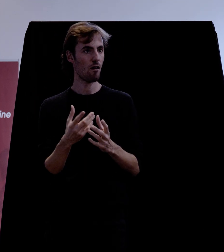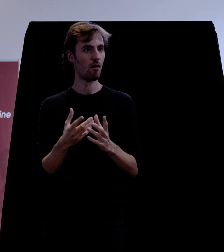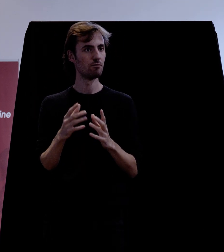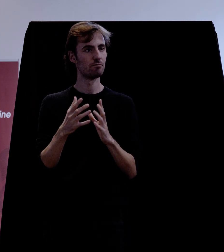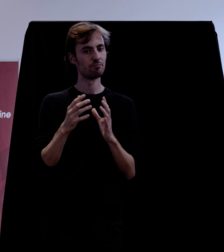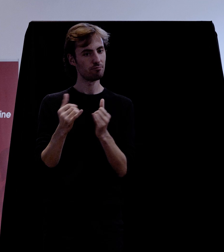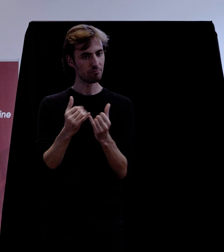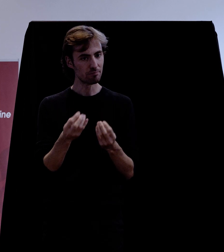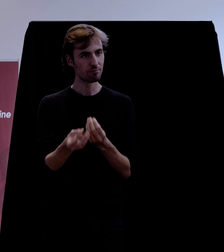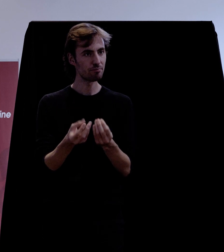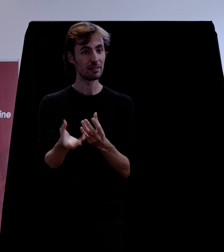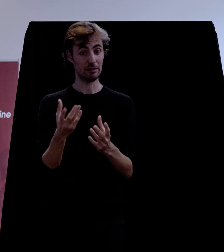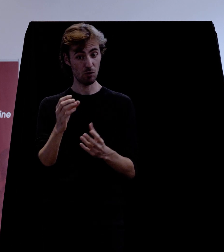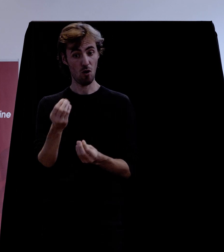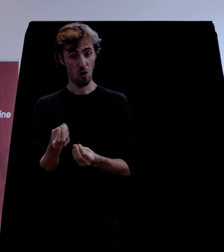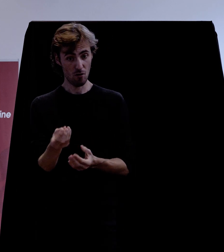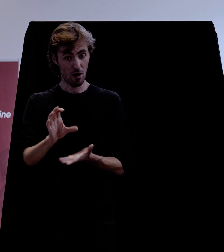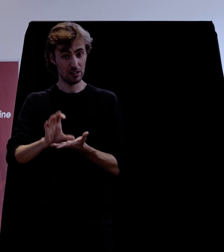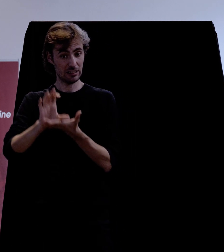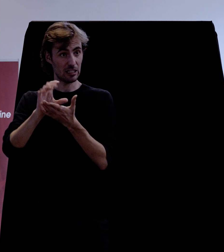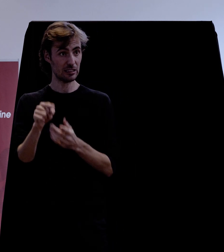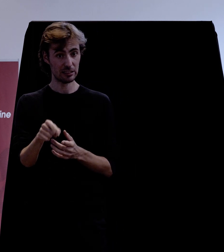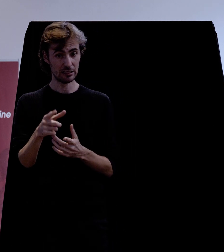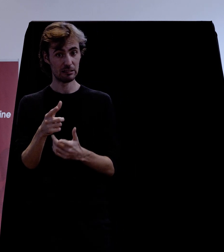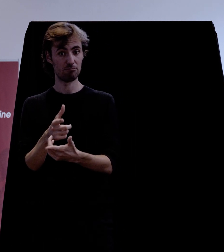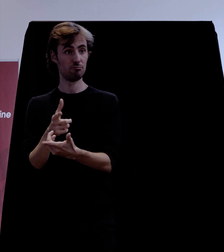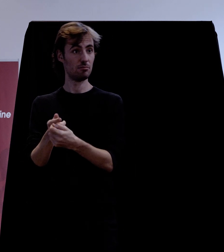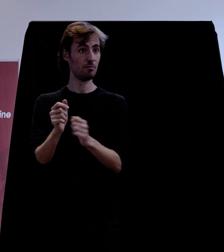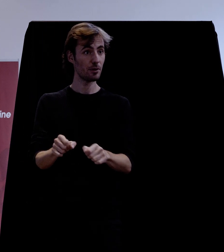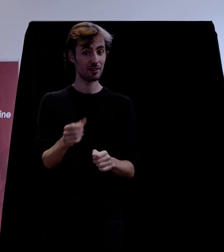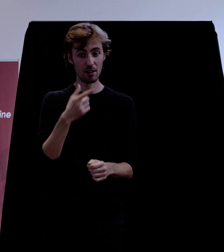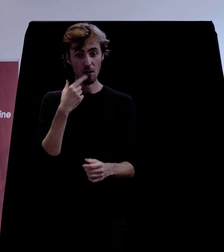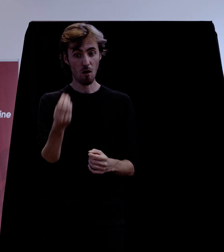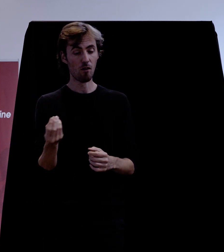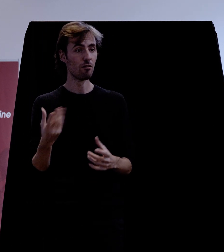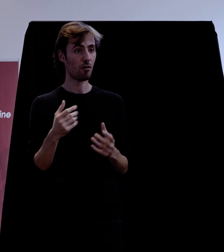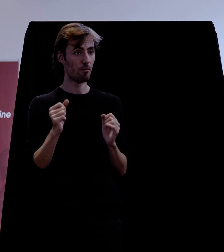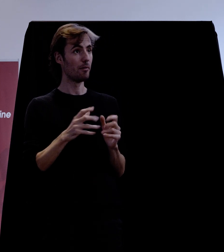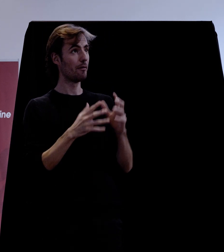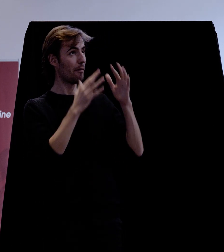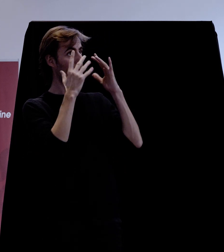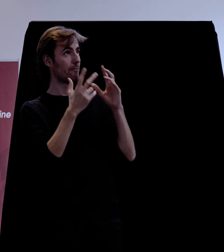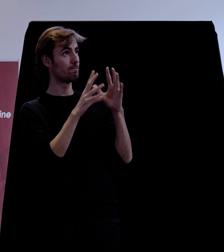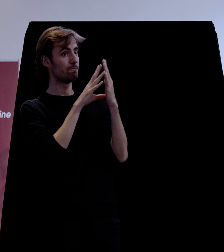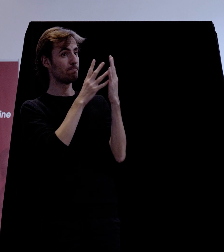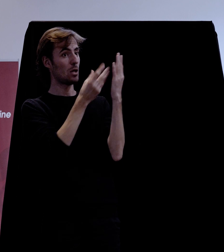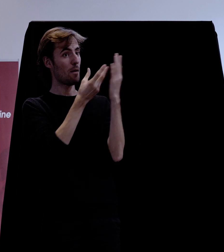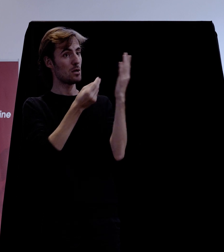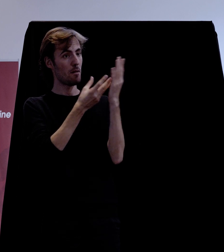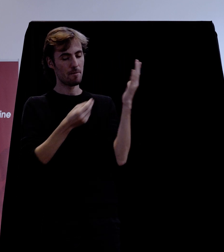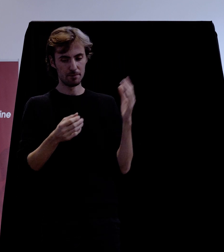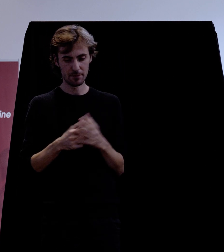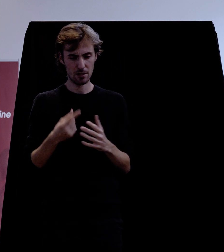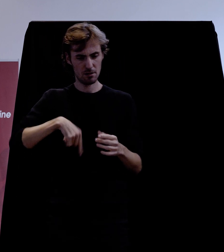to watch the kids do this. And we're doing some research on it. And one boy had they